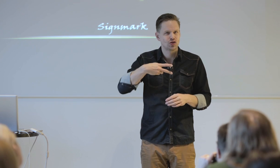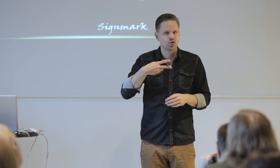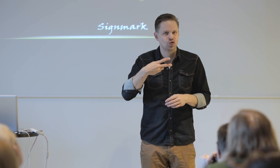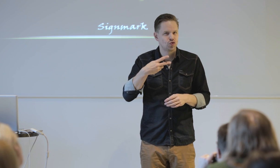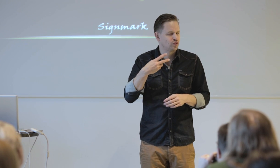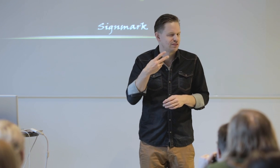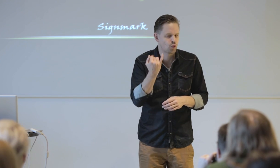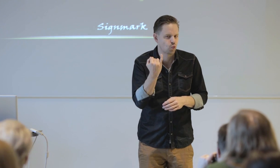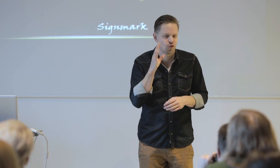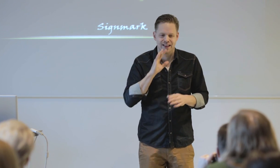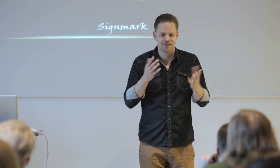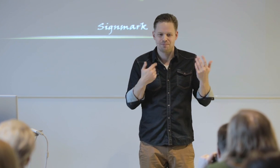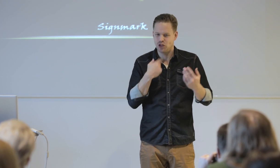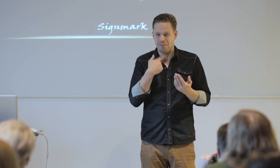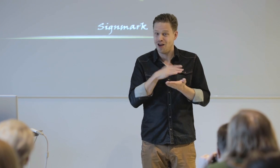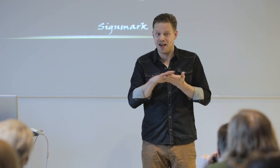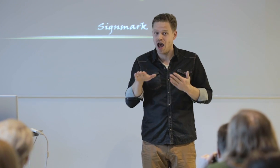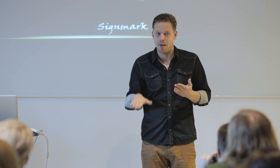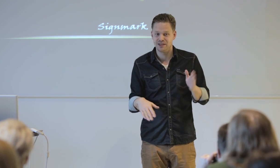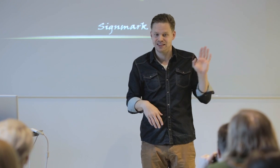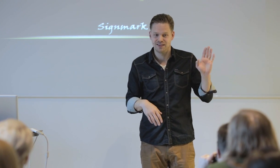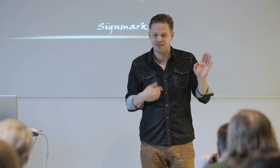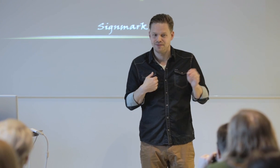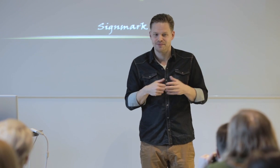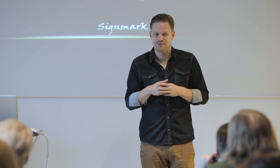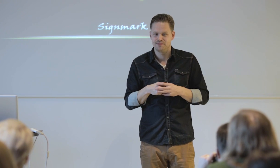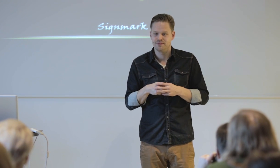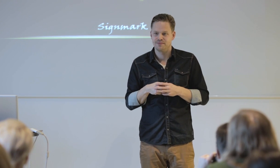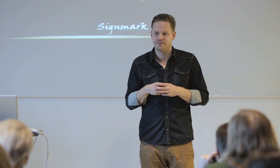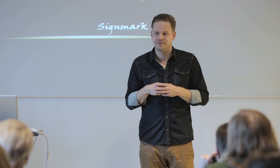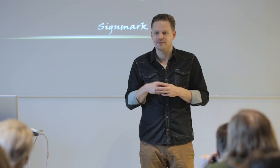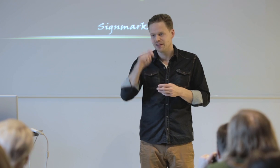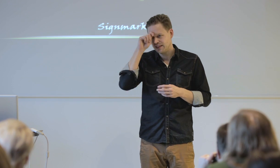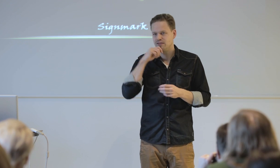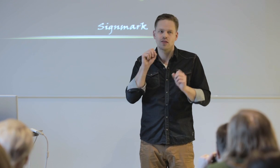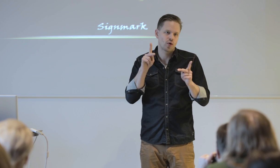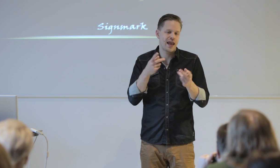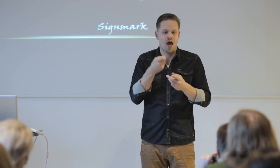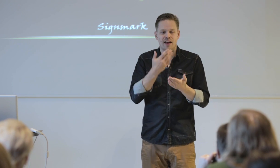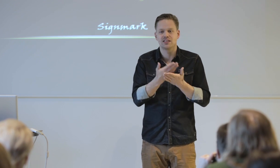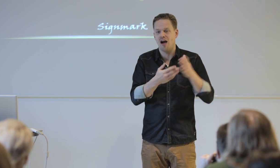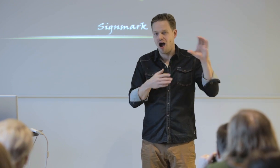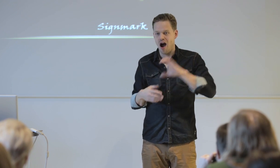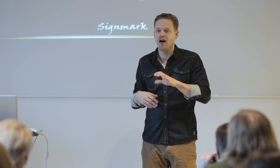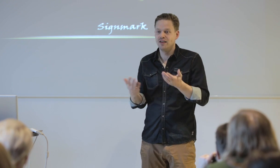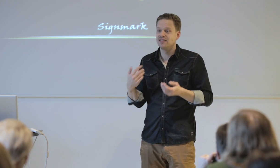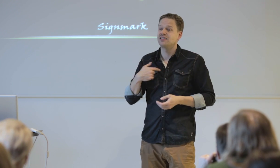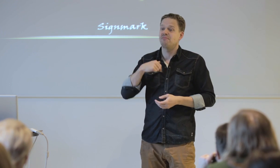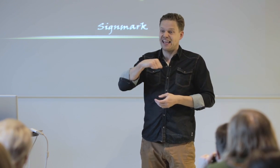And I was 26 at the time. I said that I'm not a kid anymore. And then my dad